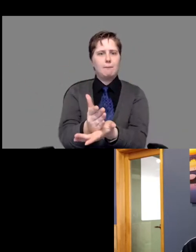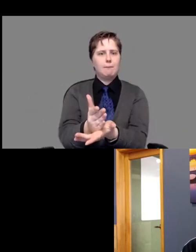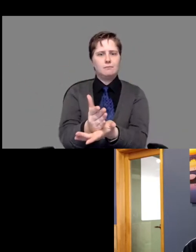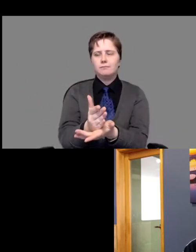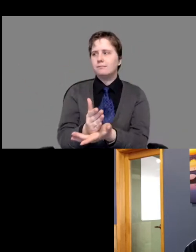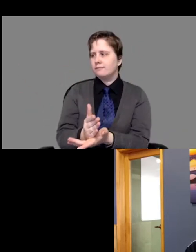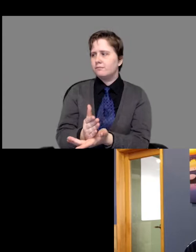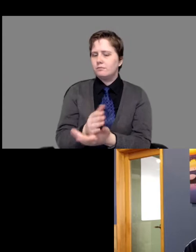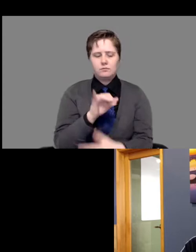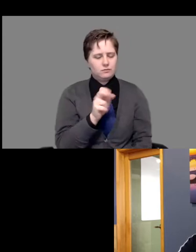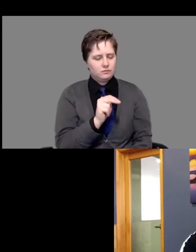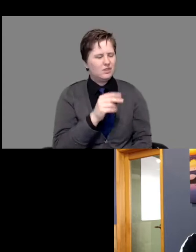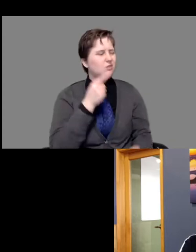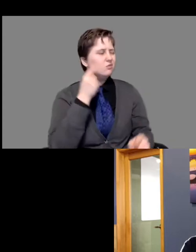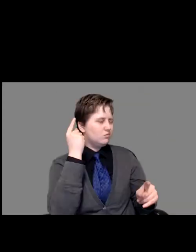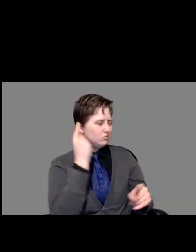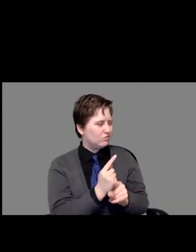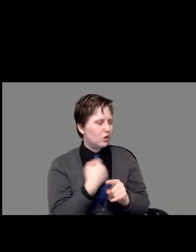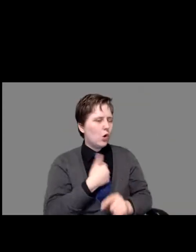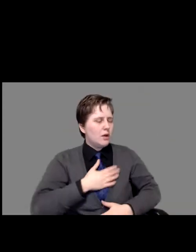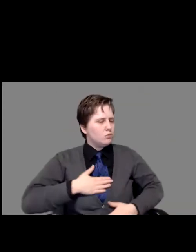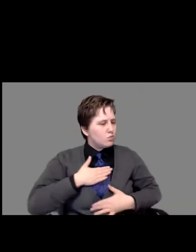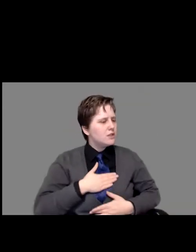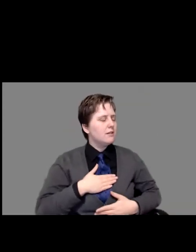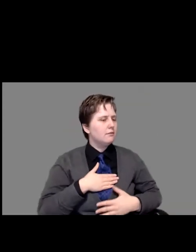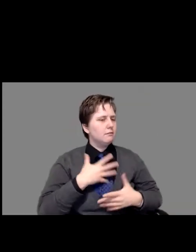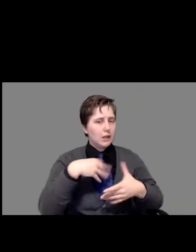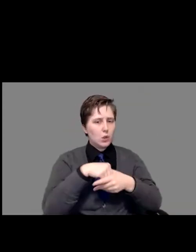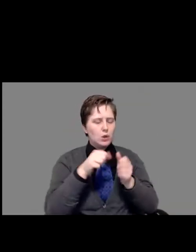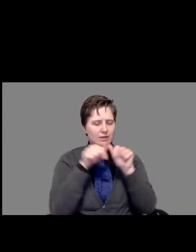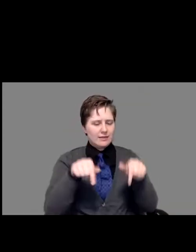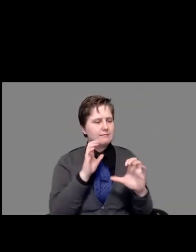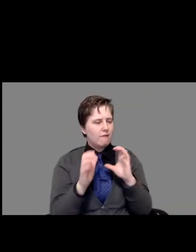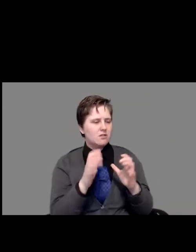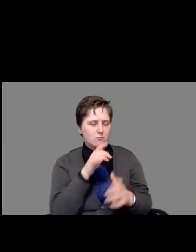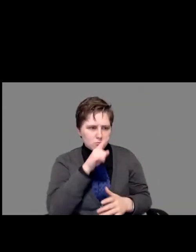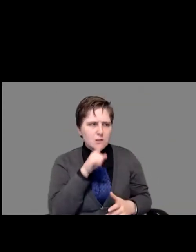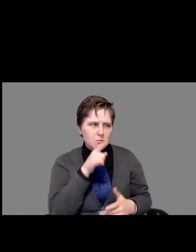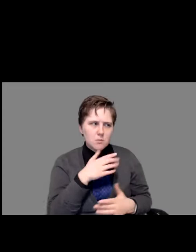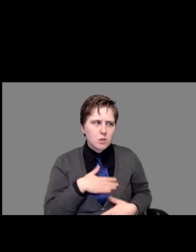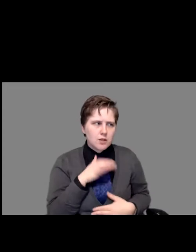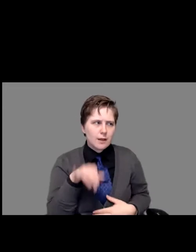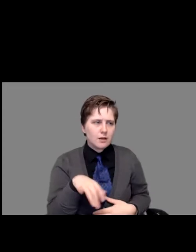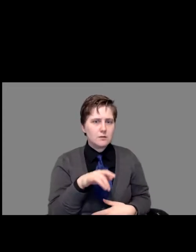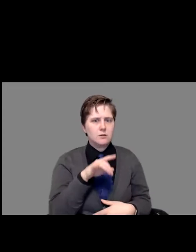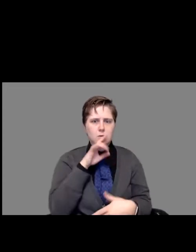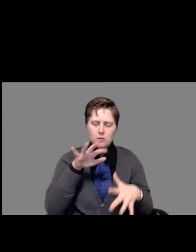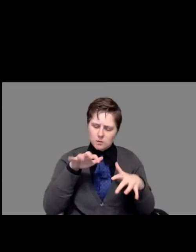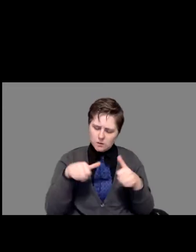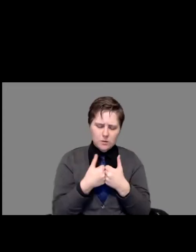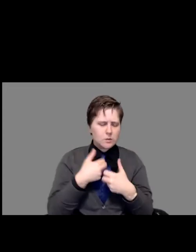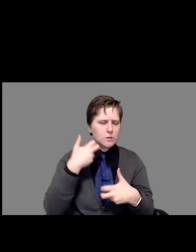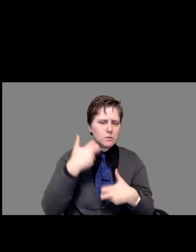right. And we appreciate being, included on this conversation, because it is a very challenging